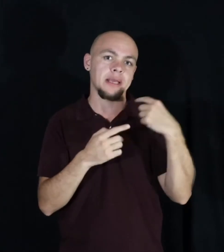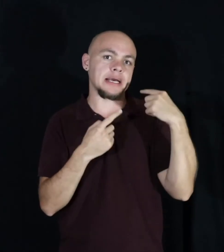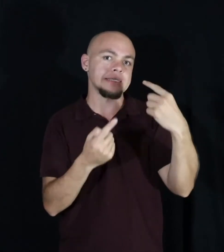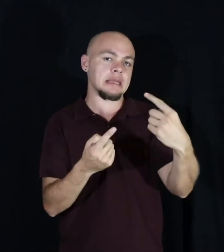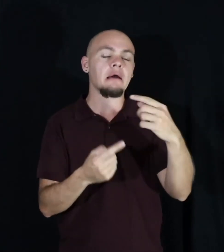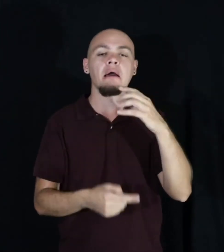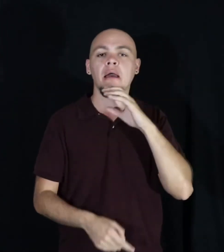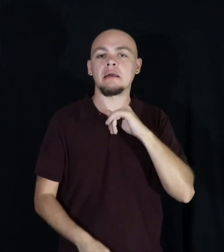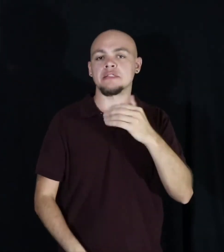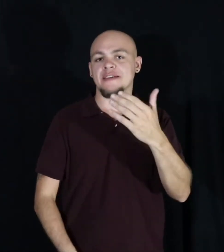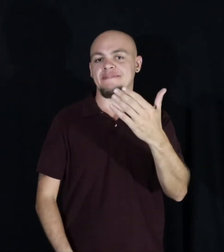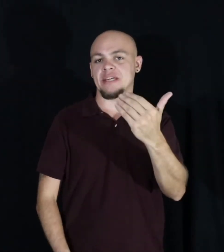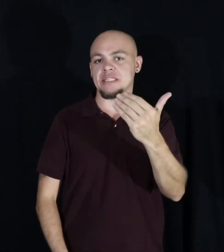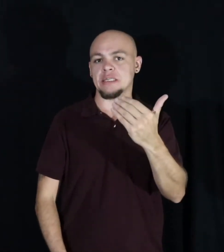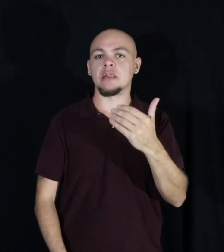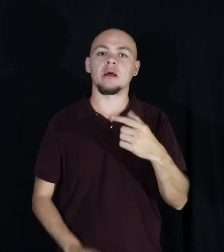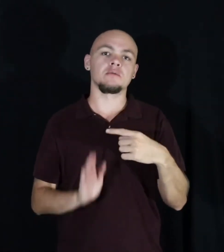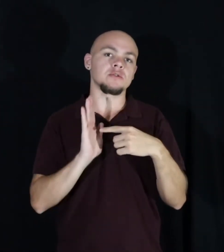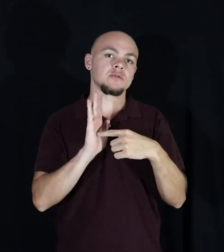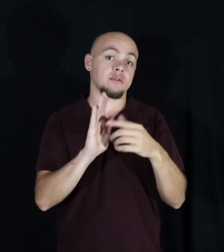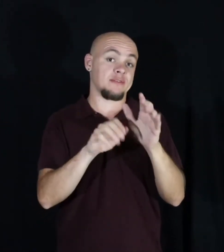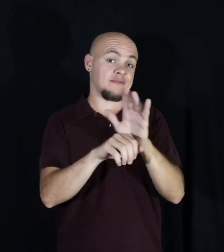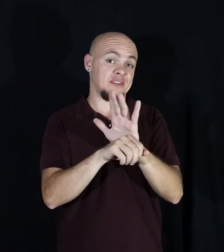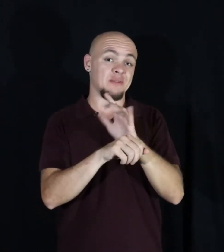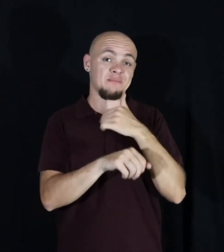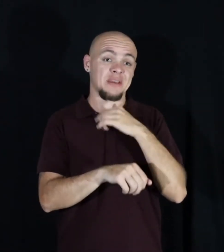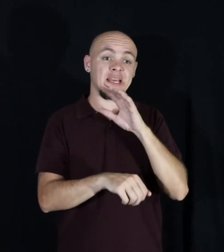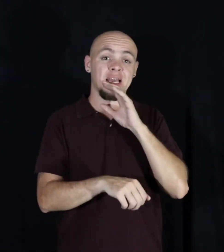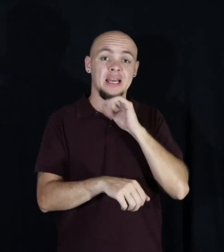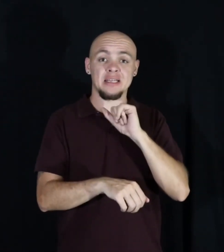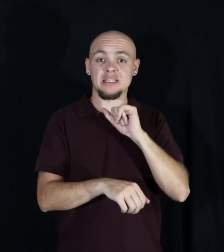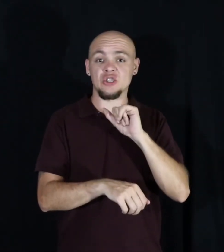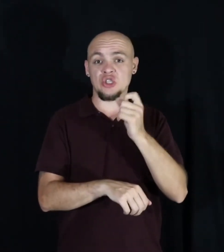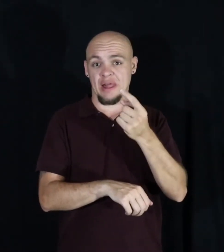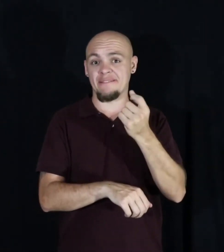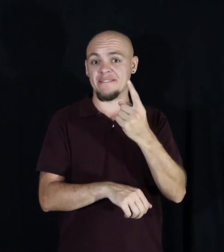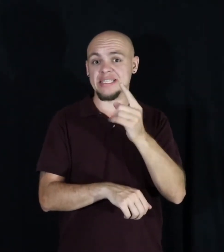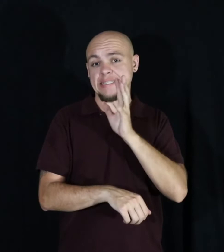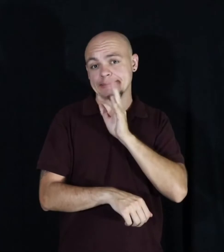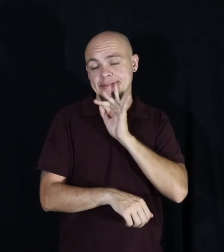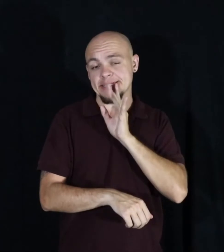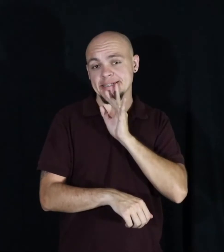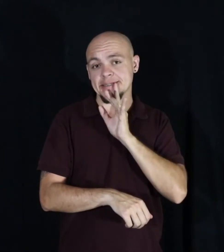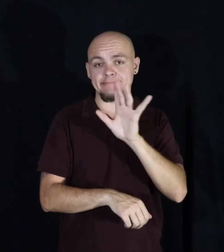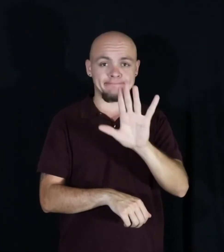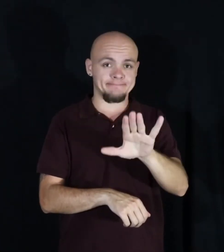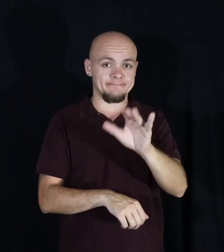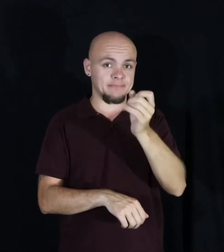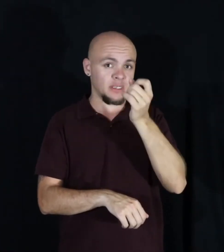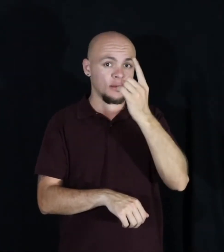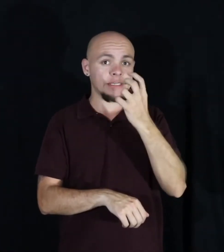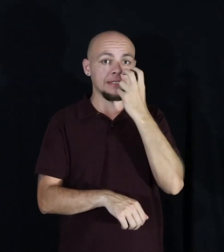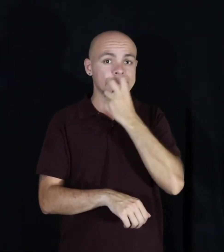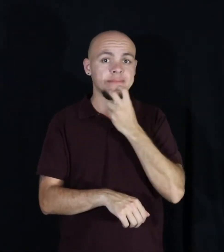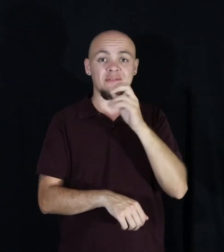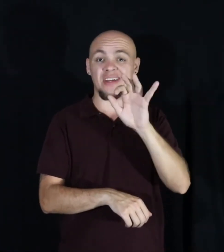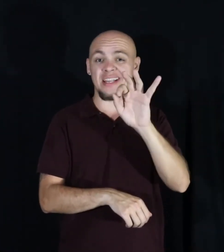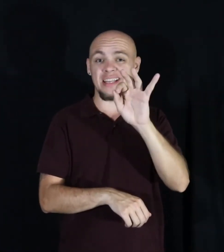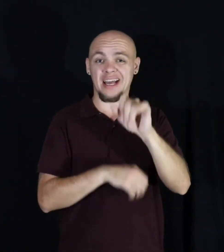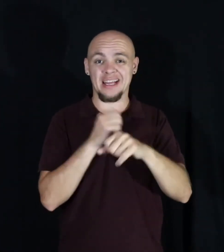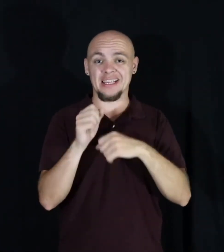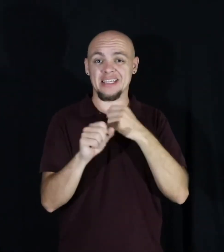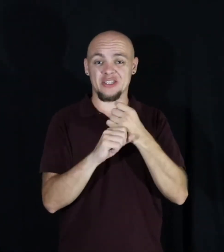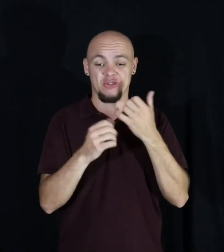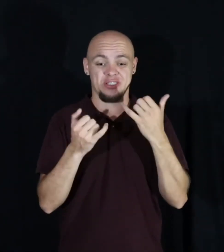old. I'm going to show you a video of me speaking at the age of 11. Mind you, I've been in speech therapy for 9 years up to this